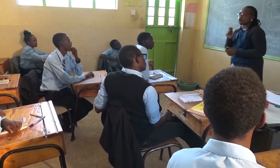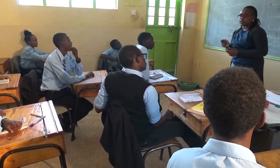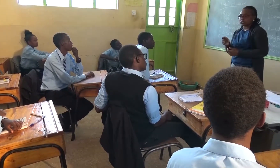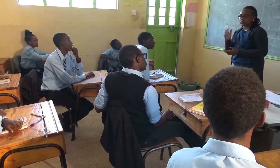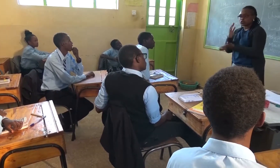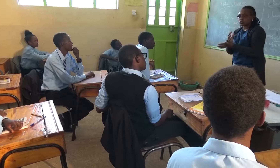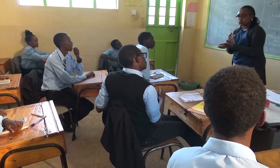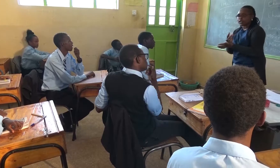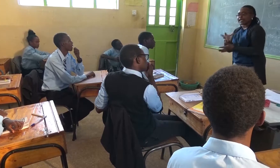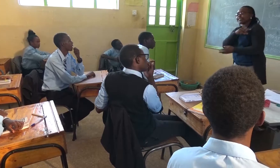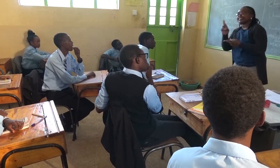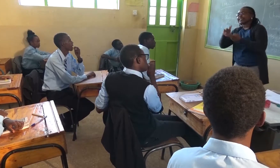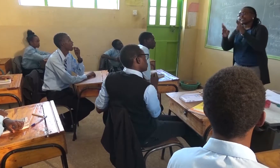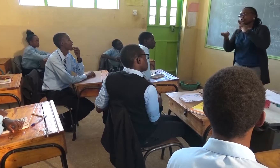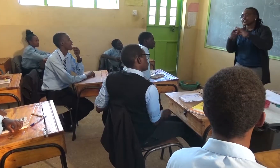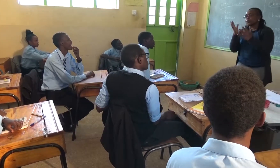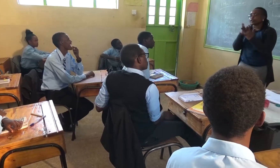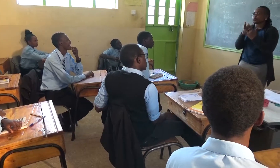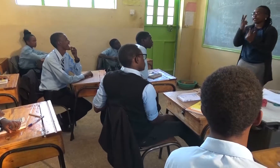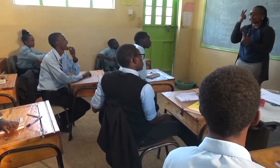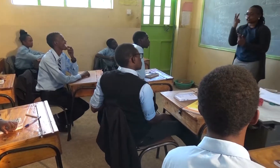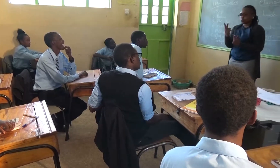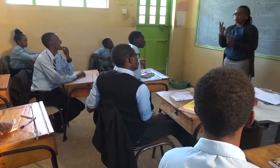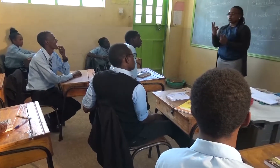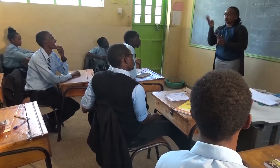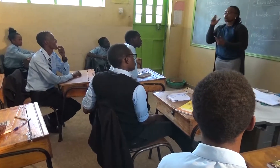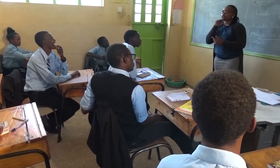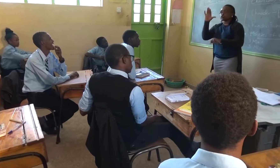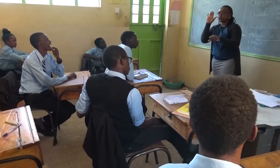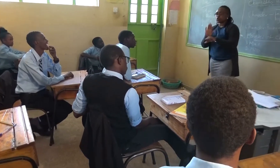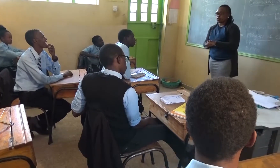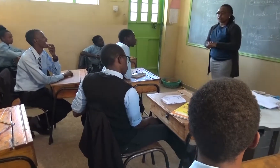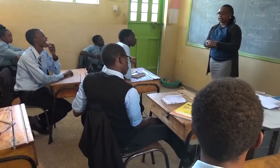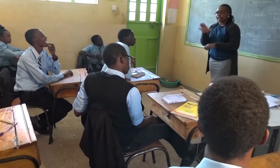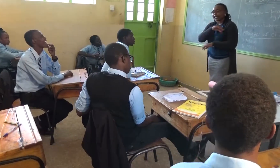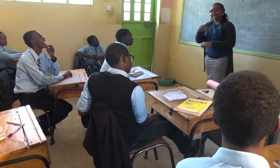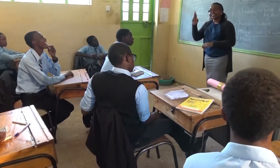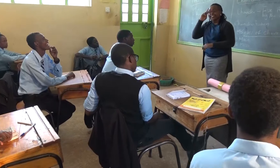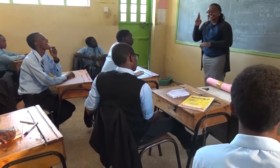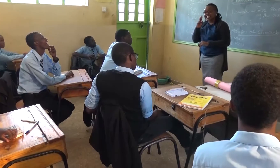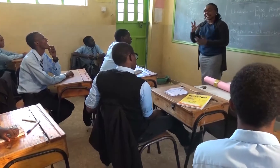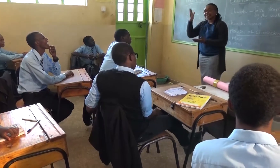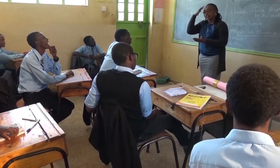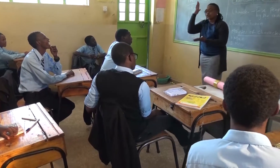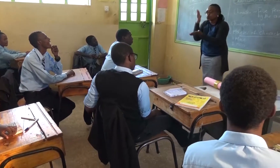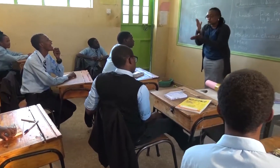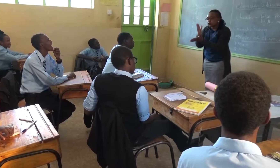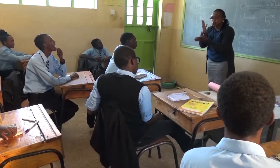boy. True. And the relationship between the two was not good. And the Sian knew